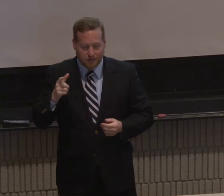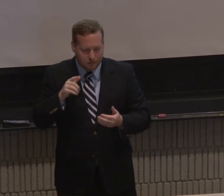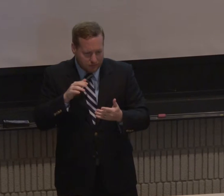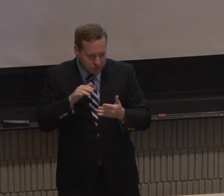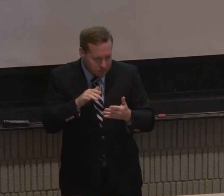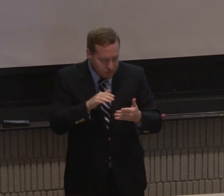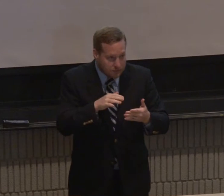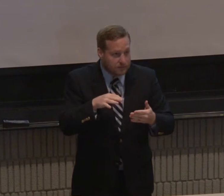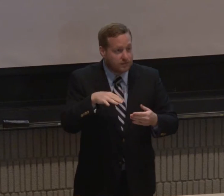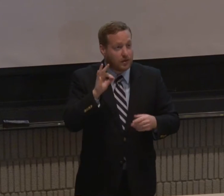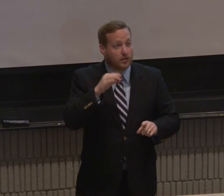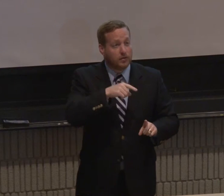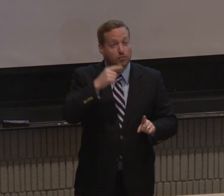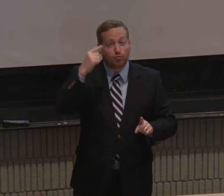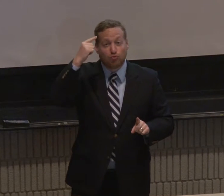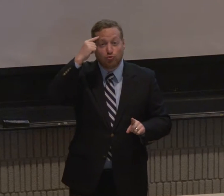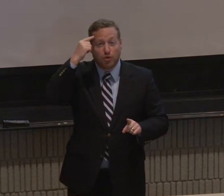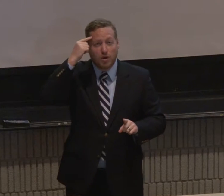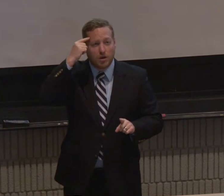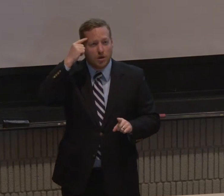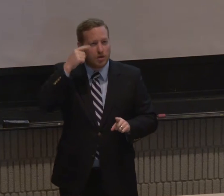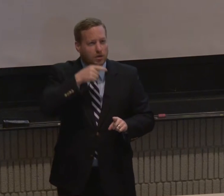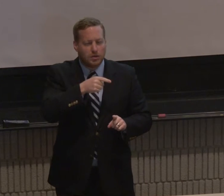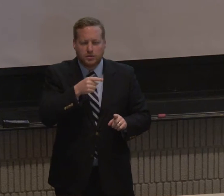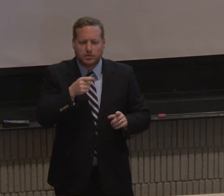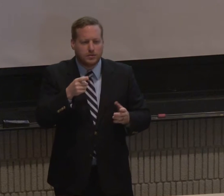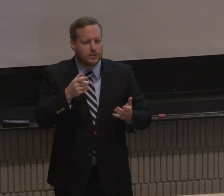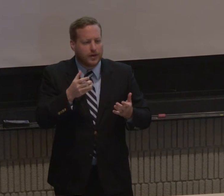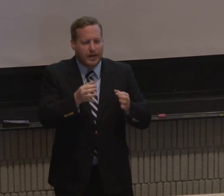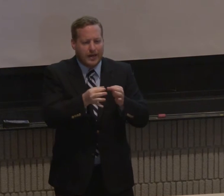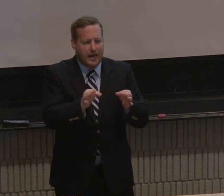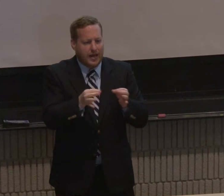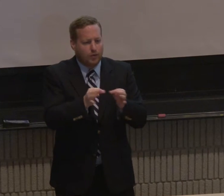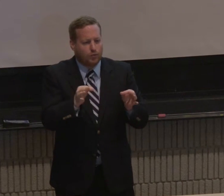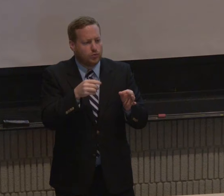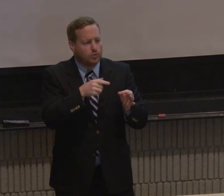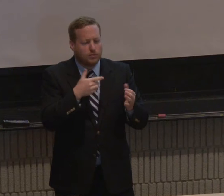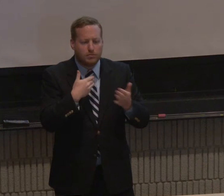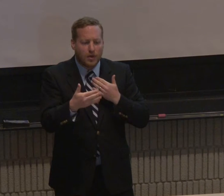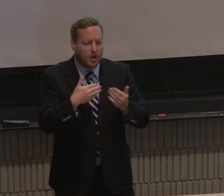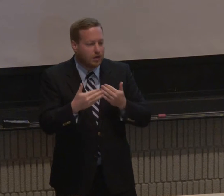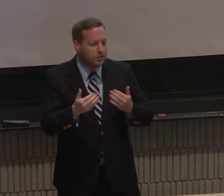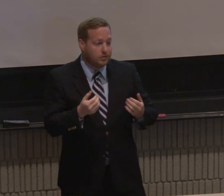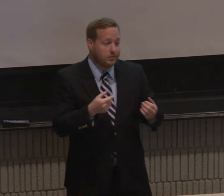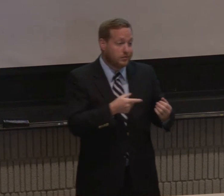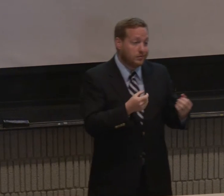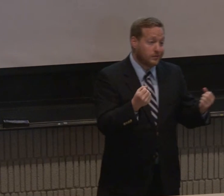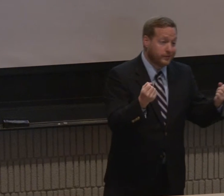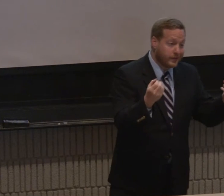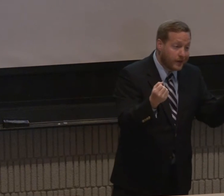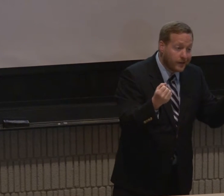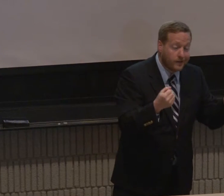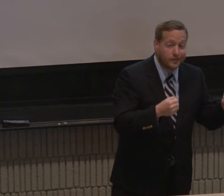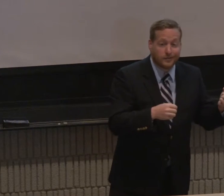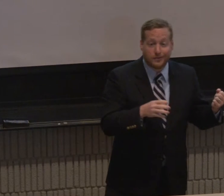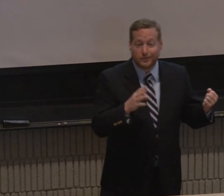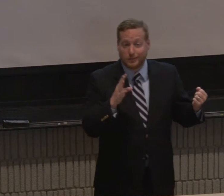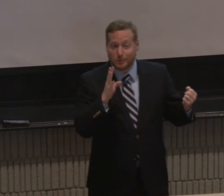McGill University in Canada. And she did some work studying the brain and how it interacts with language. And